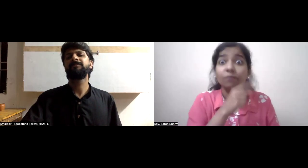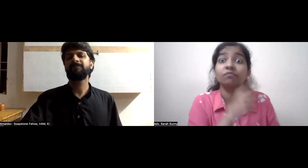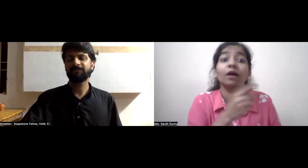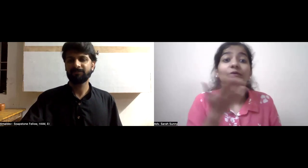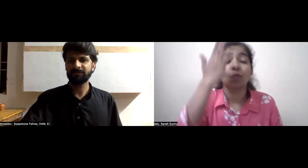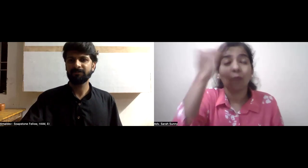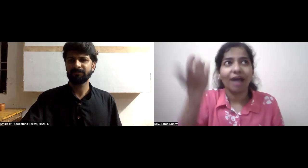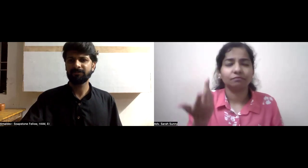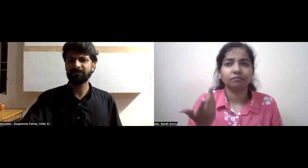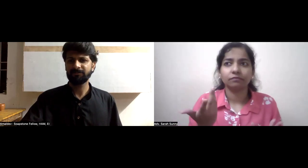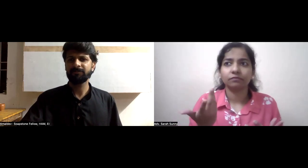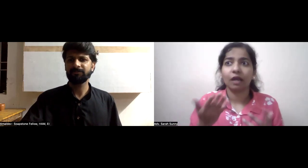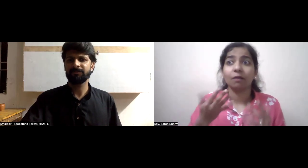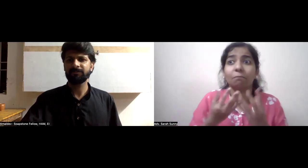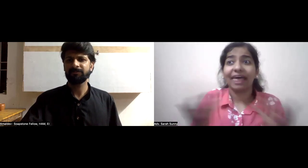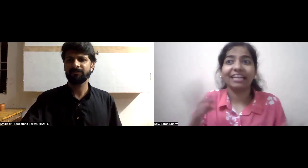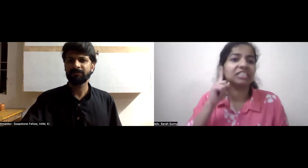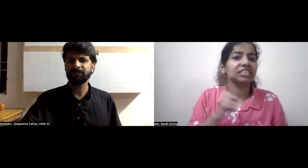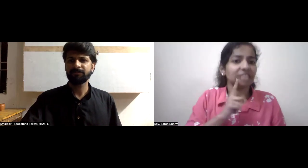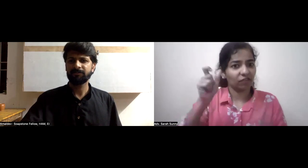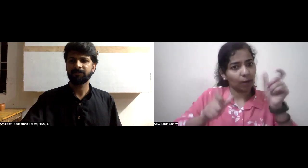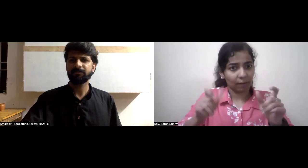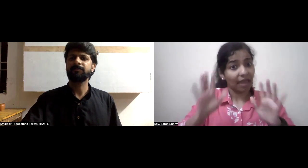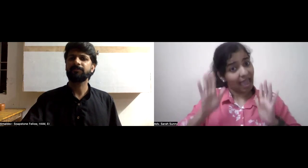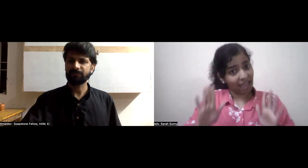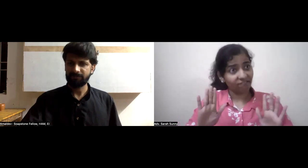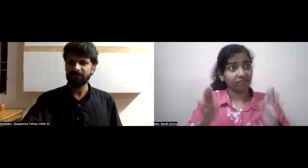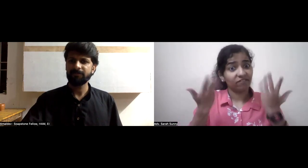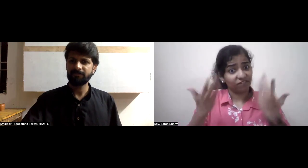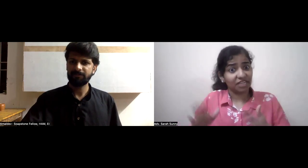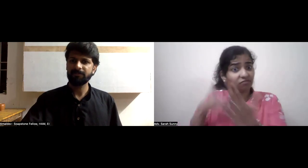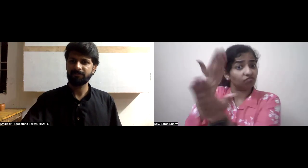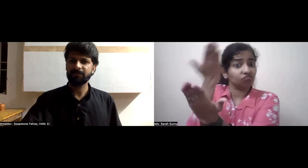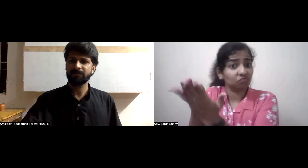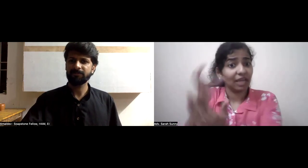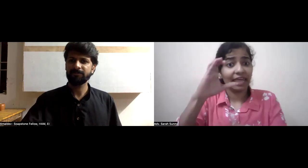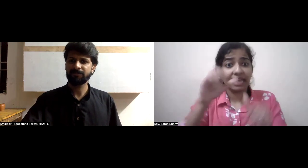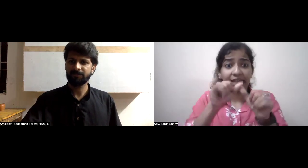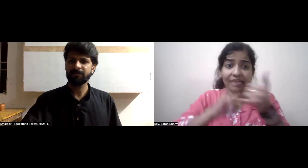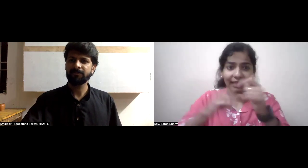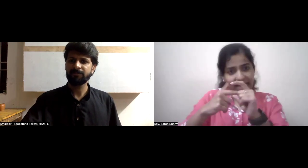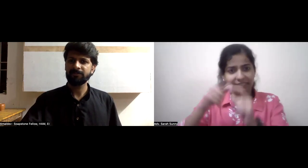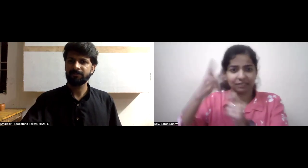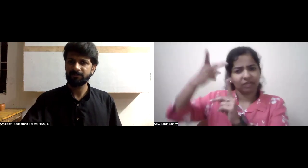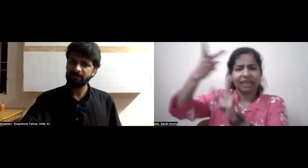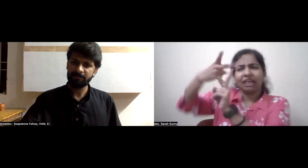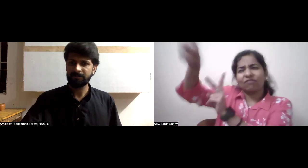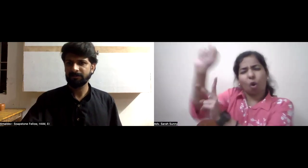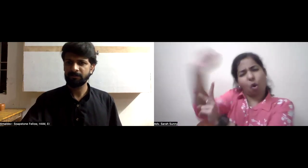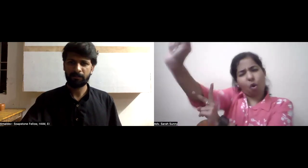very closely with, but not everybody. There are many deaf people that,